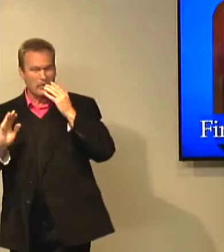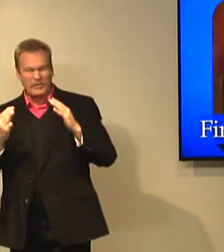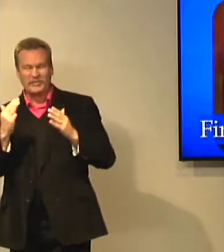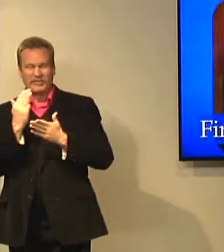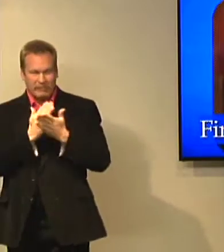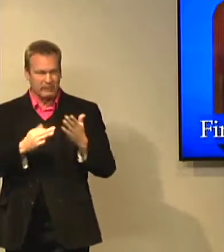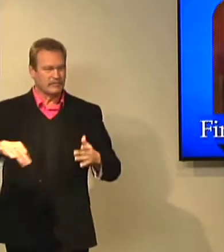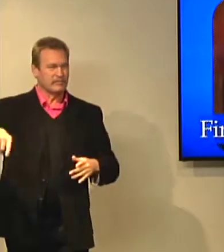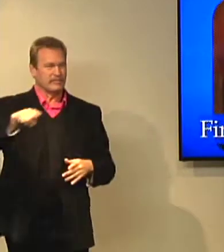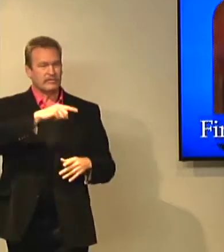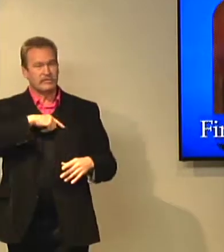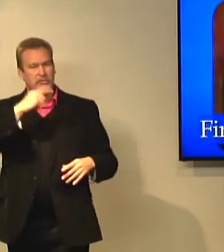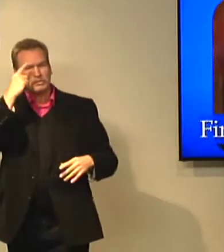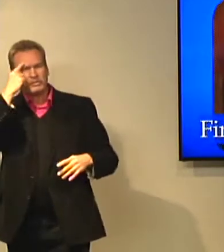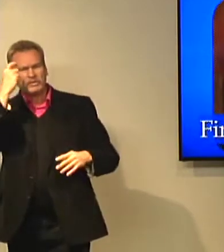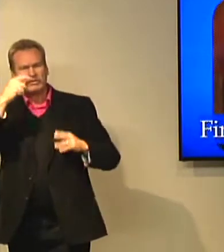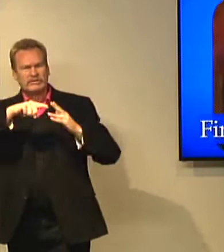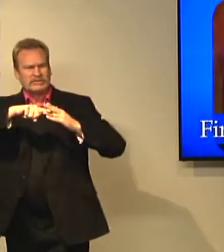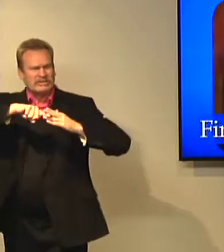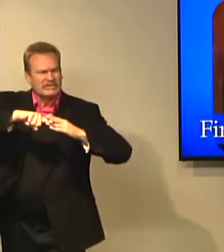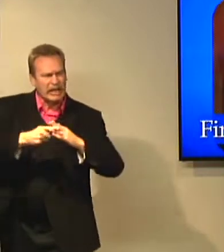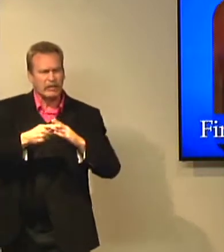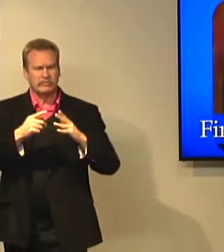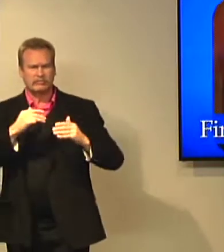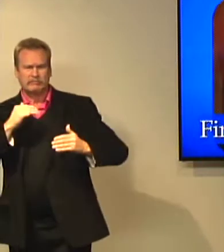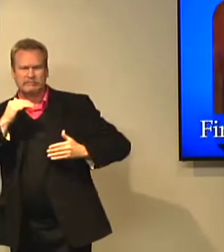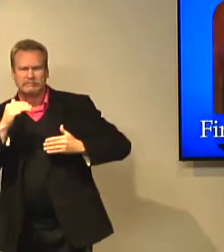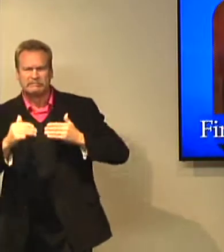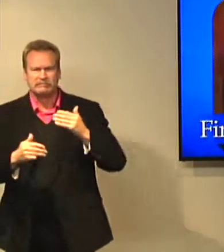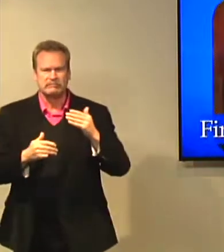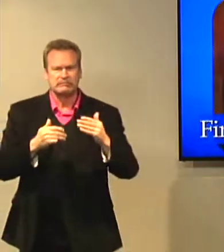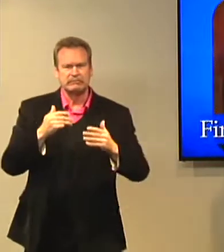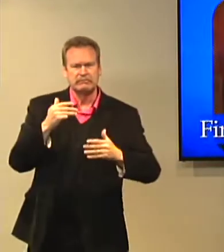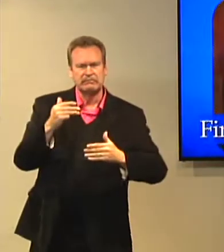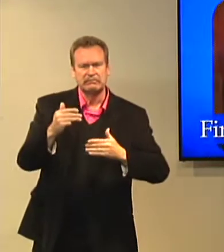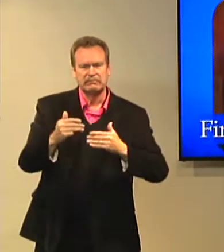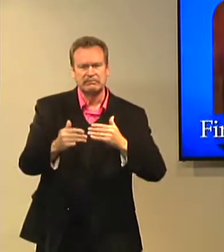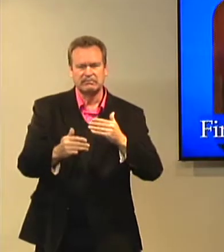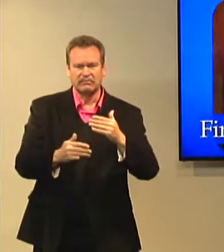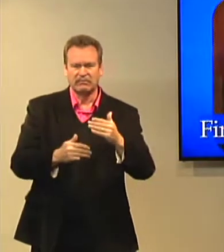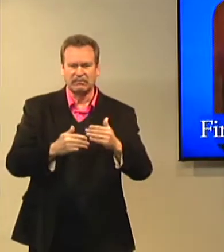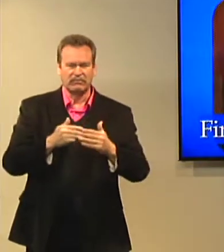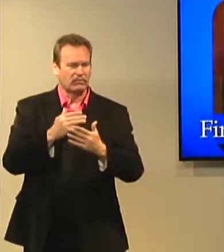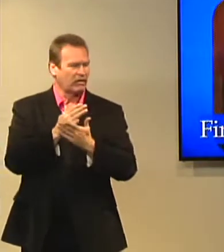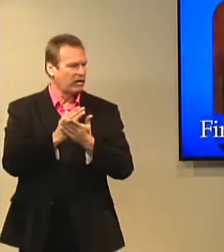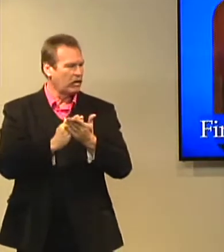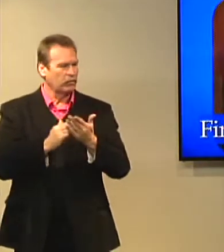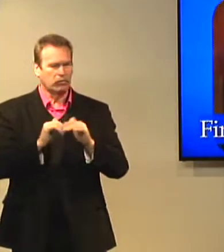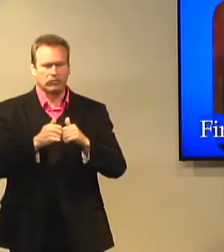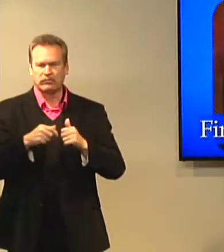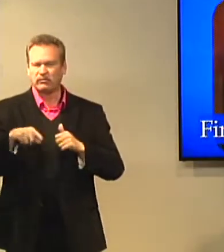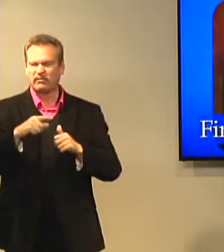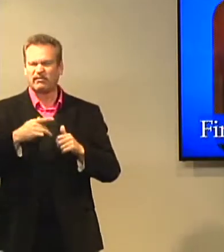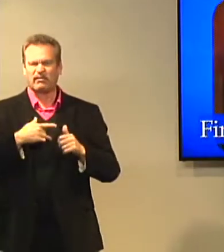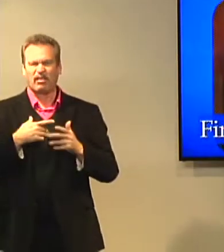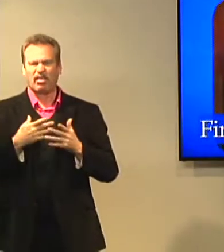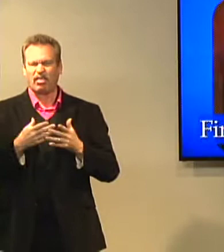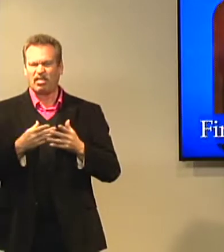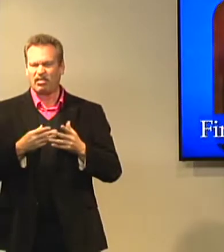you know, 13, 14 years pass already. So oftentimes when you start something, you're super motivated at first, but